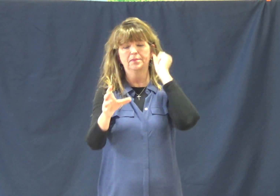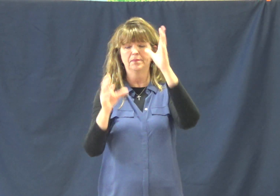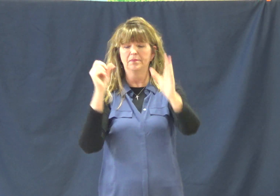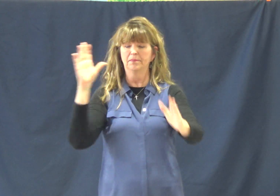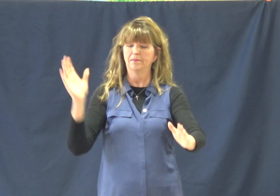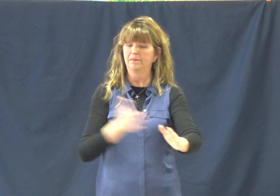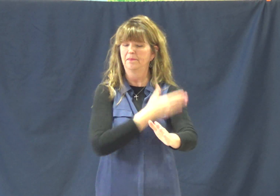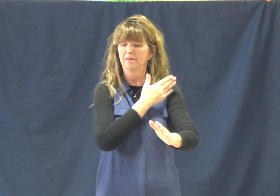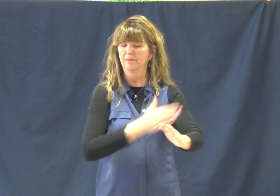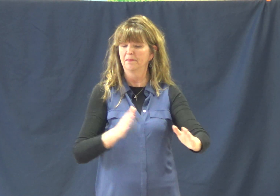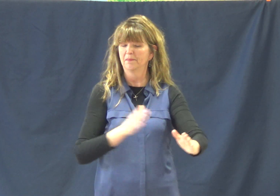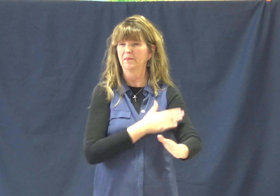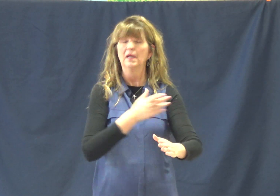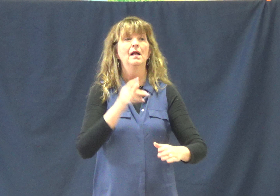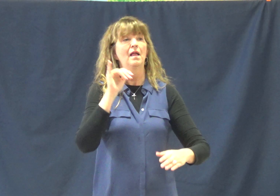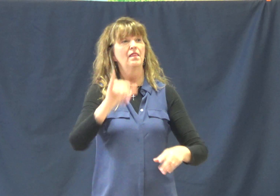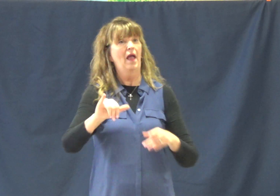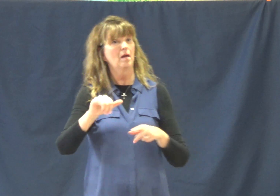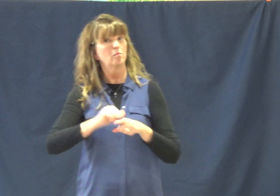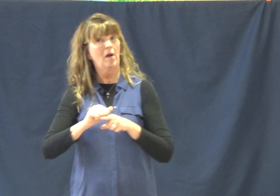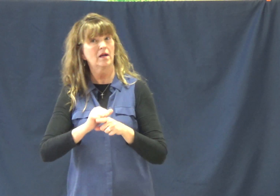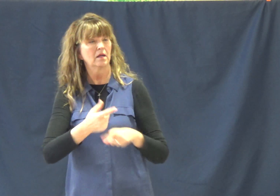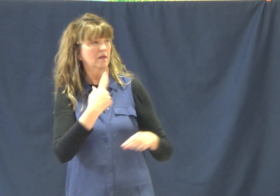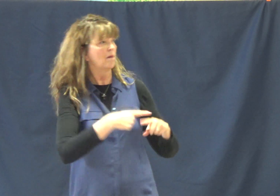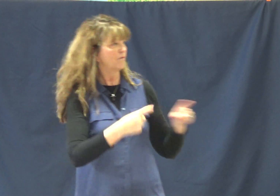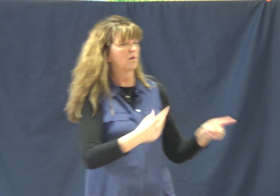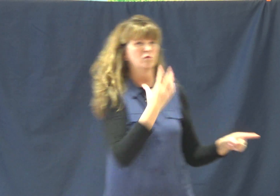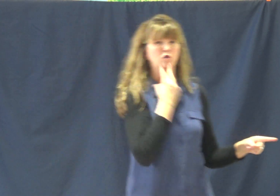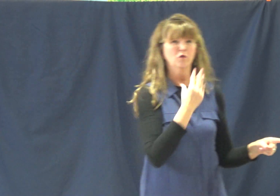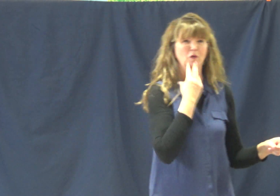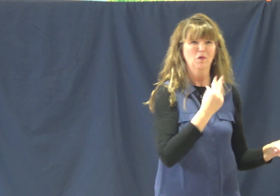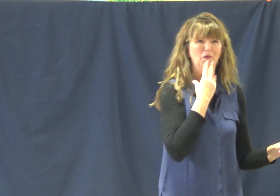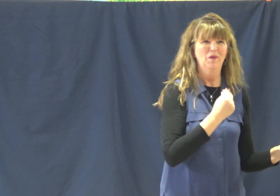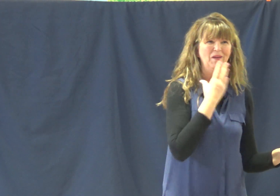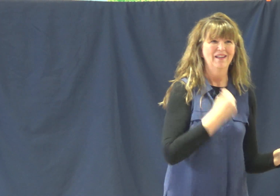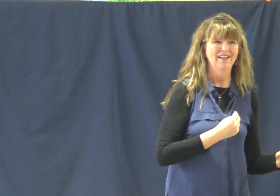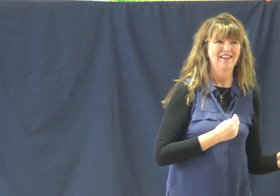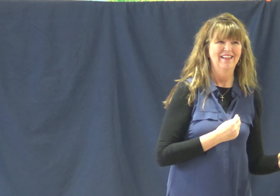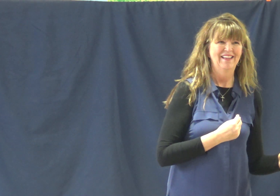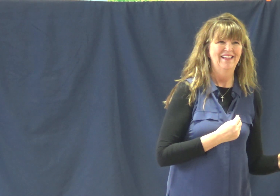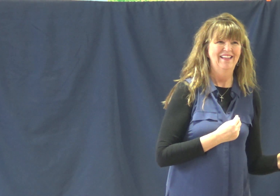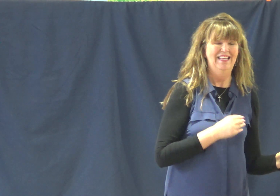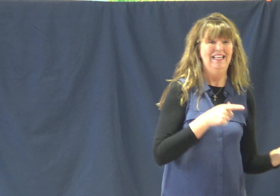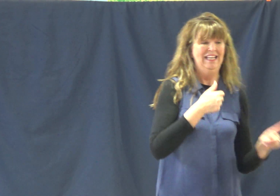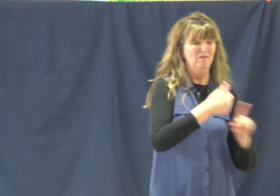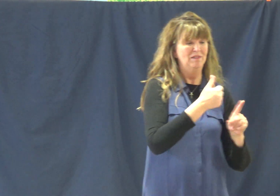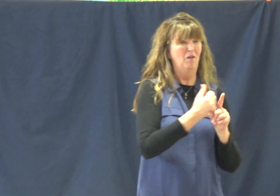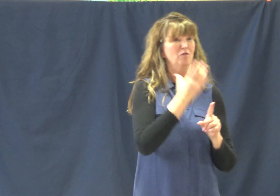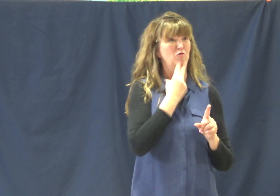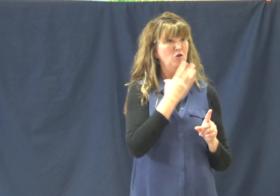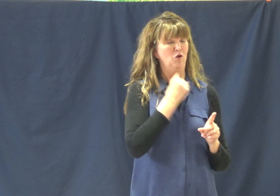that is sung during worship. And that practice comes from Judaism.